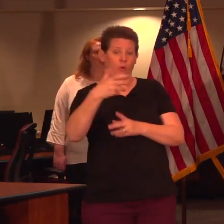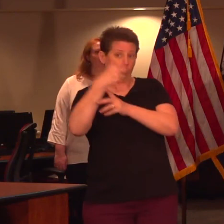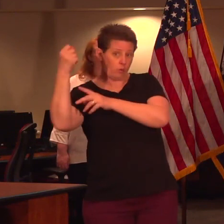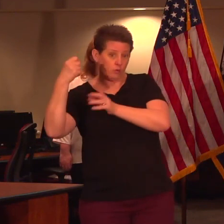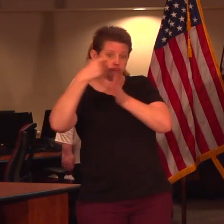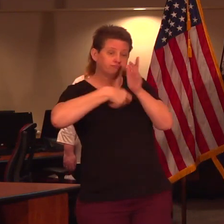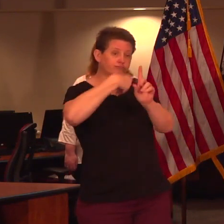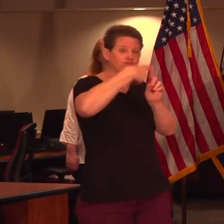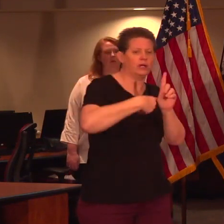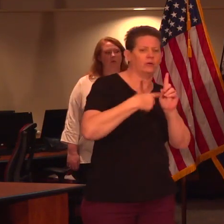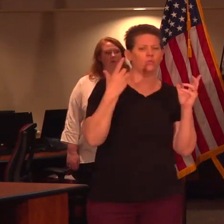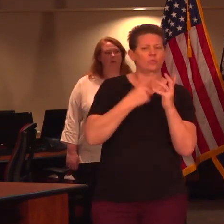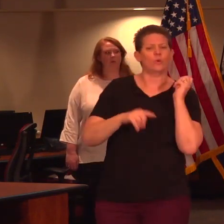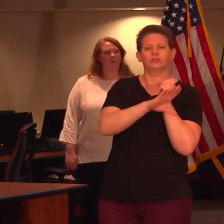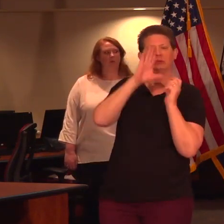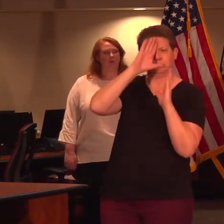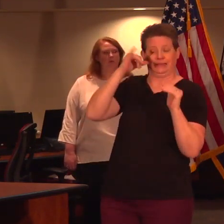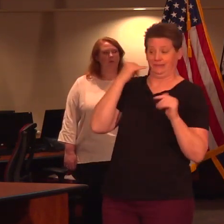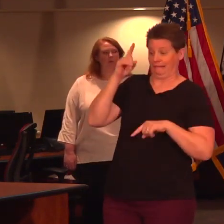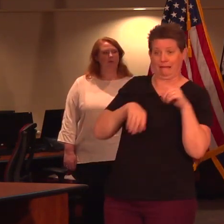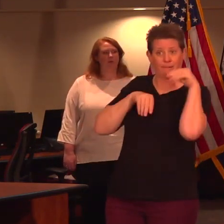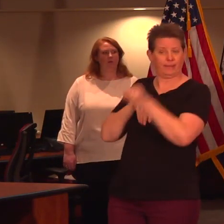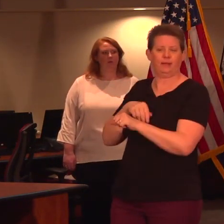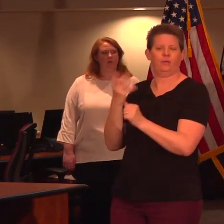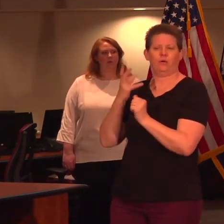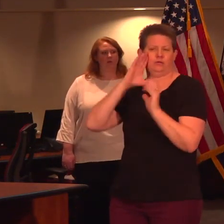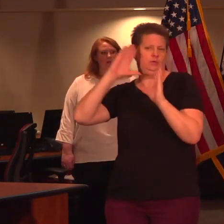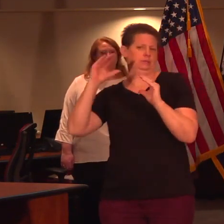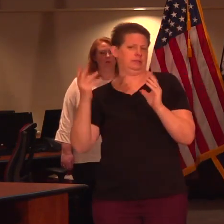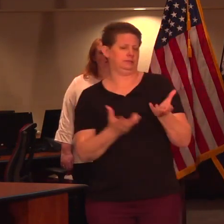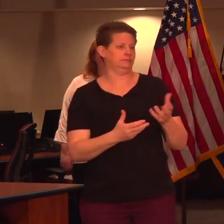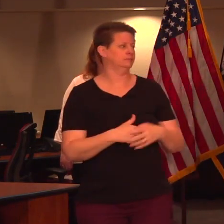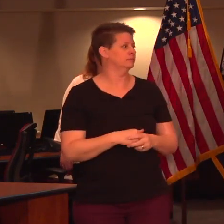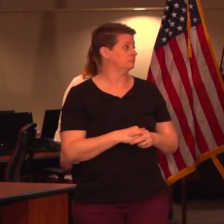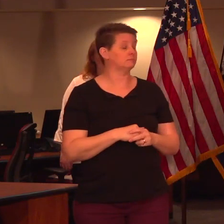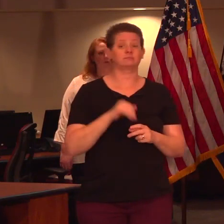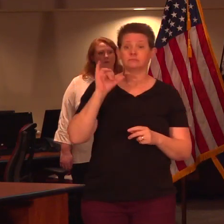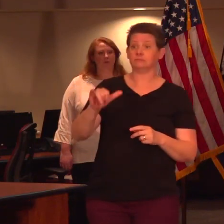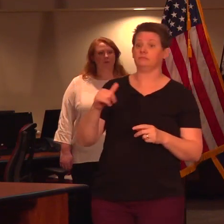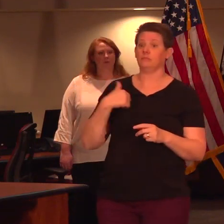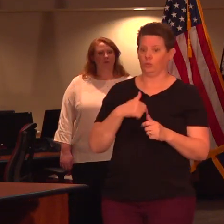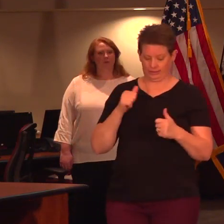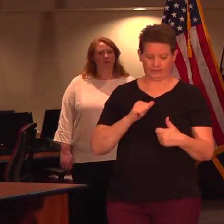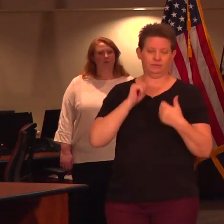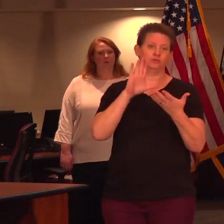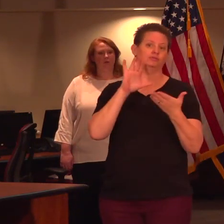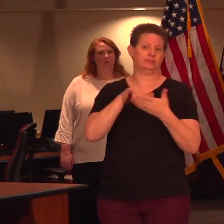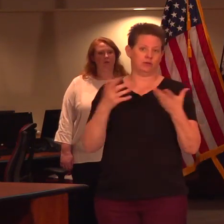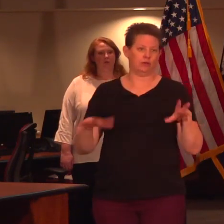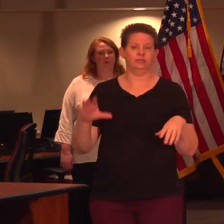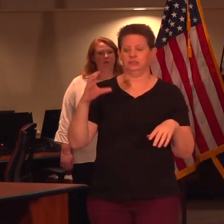or what's the expectation there if they can't pay it? Well, that's been addressed. The